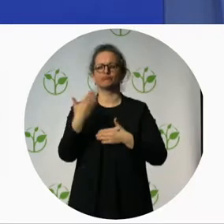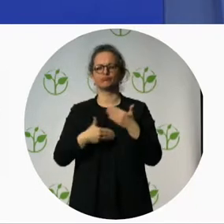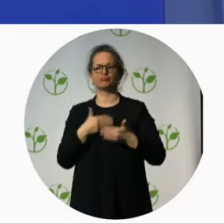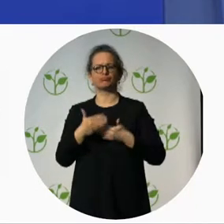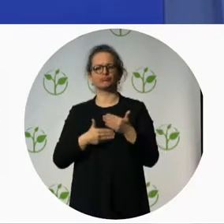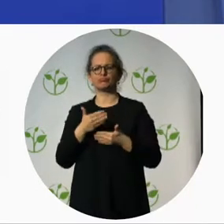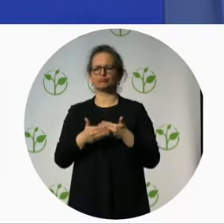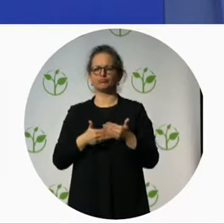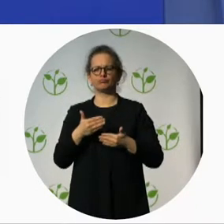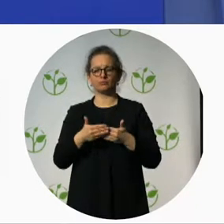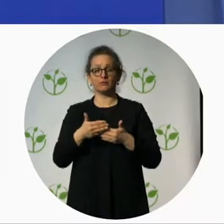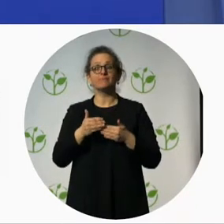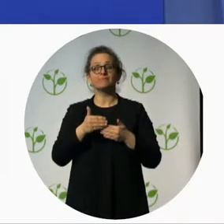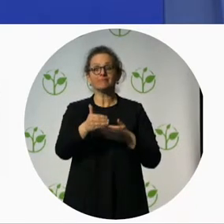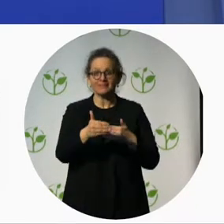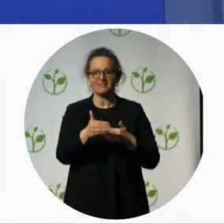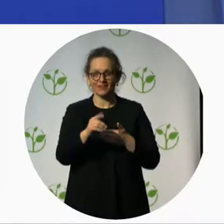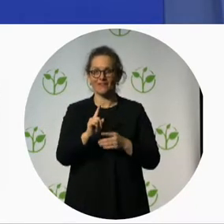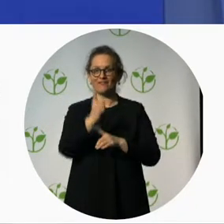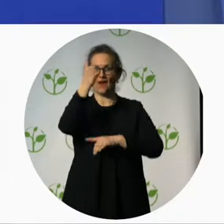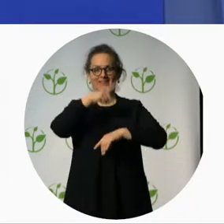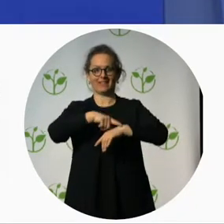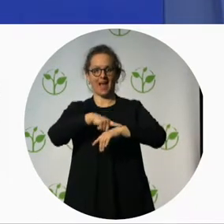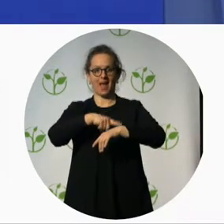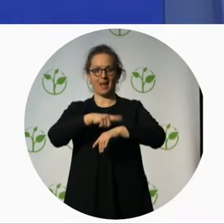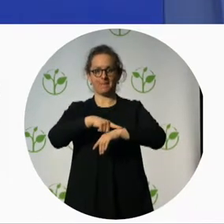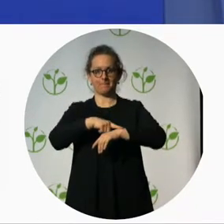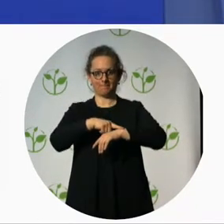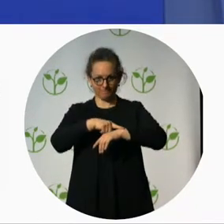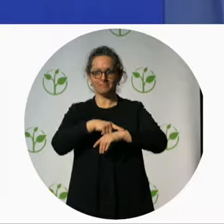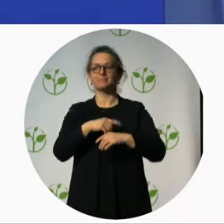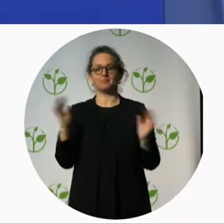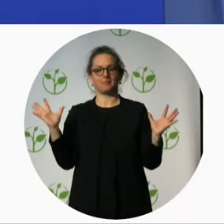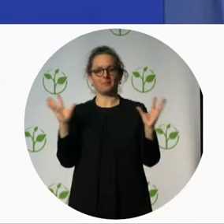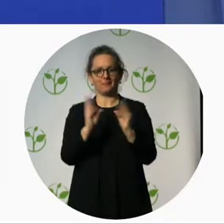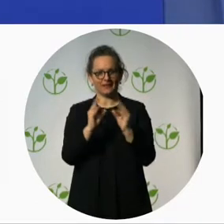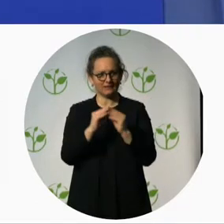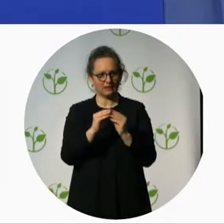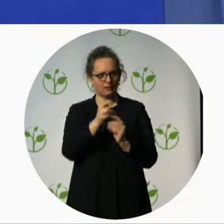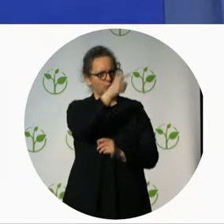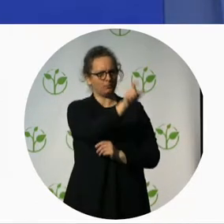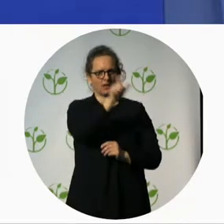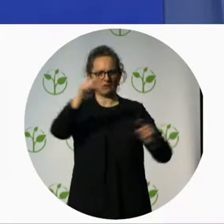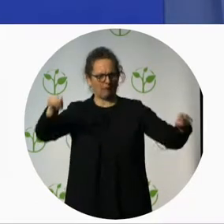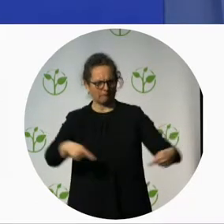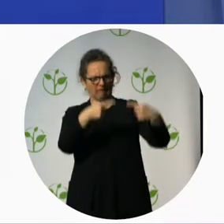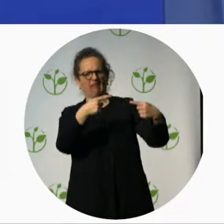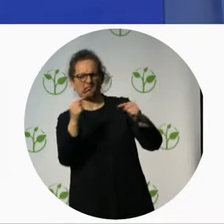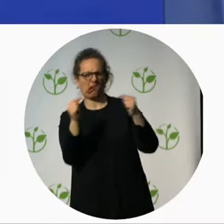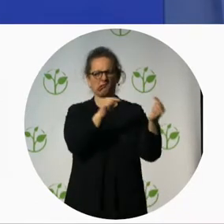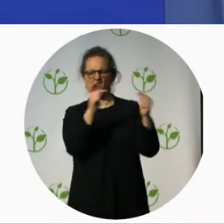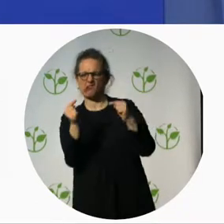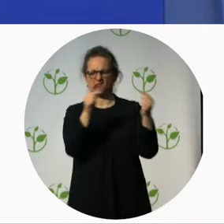did not want a treaty, and the European Union. And the European Union began a process of very powerful